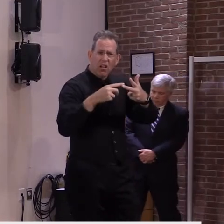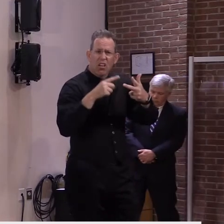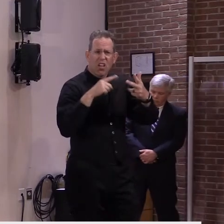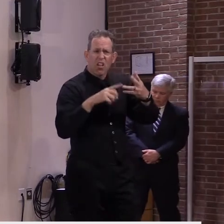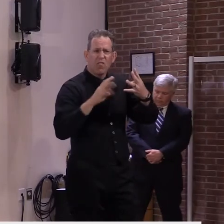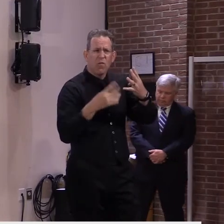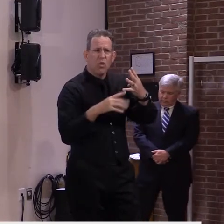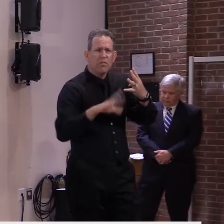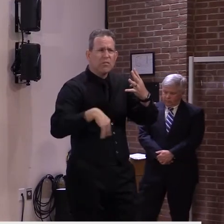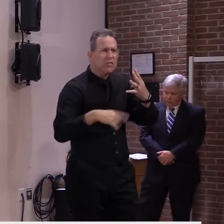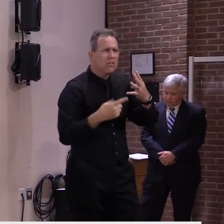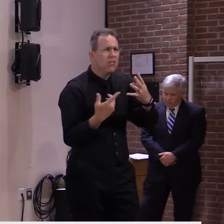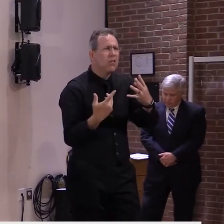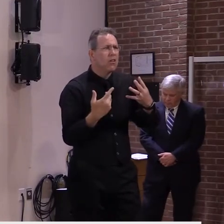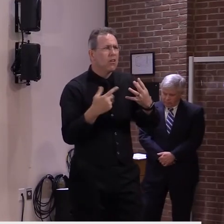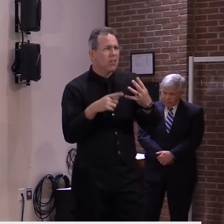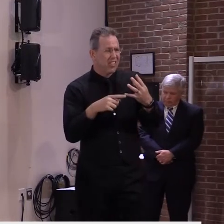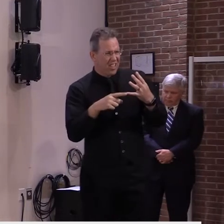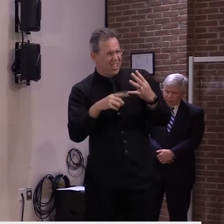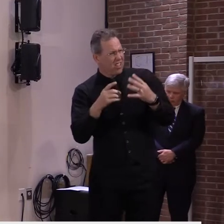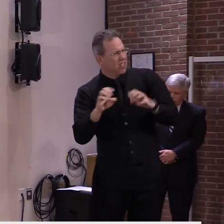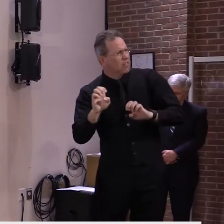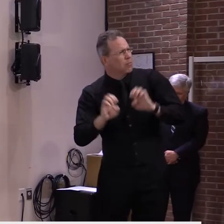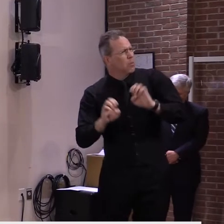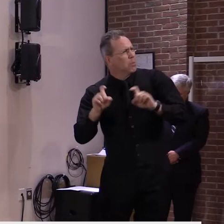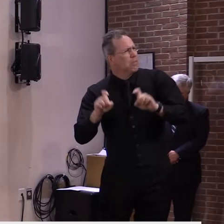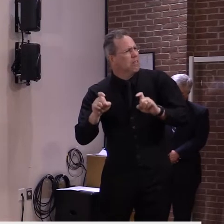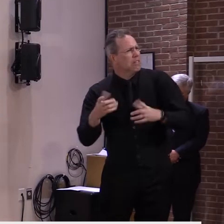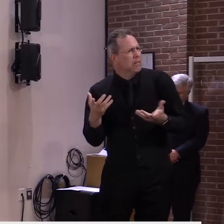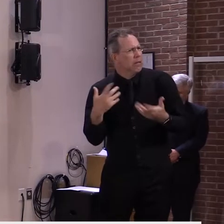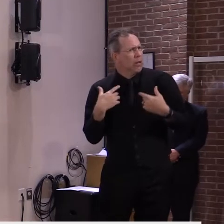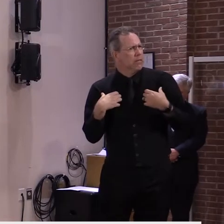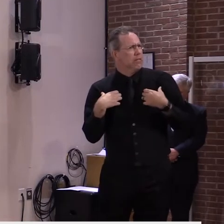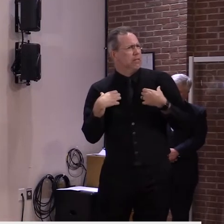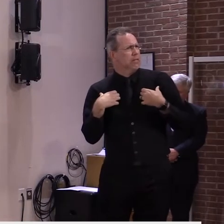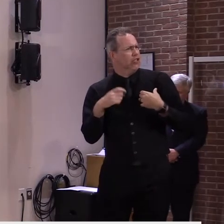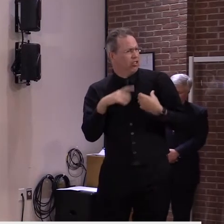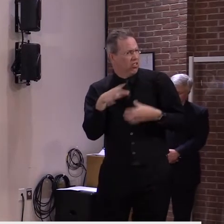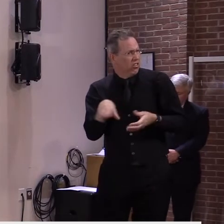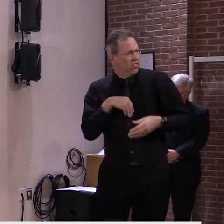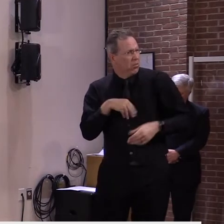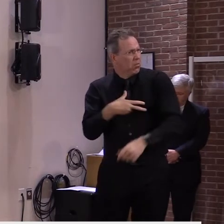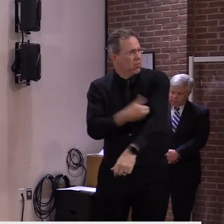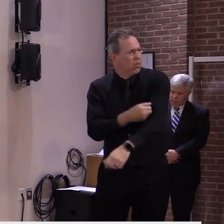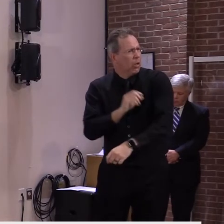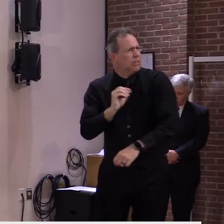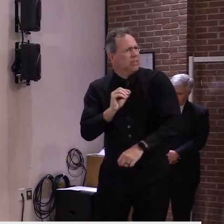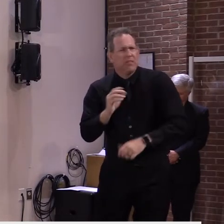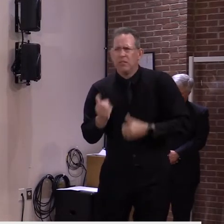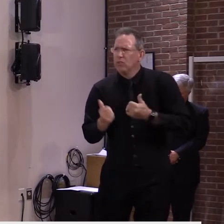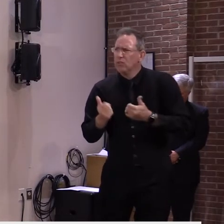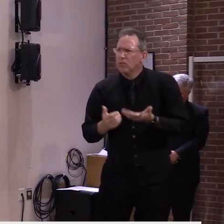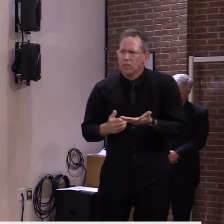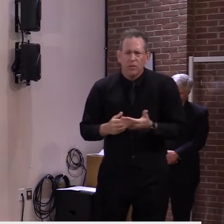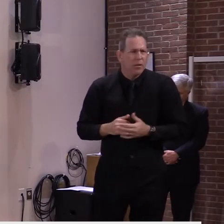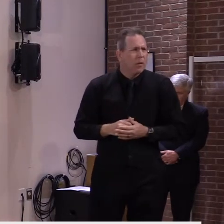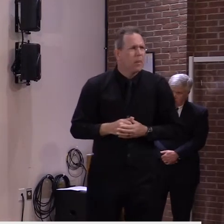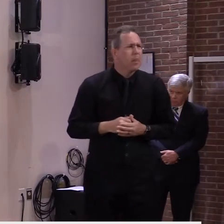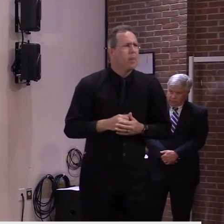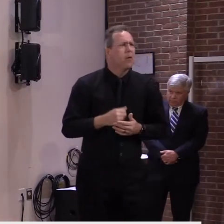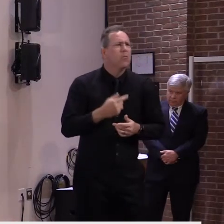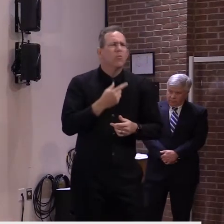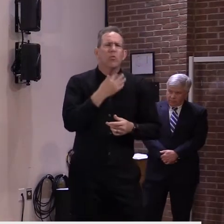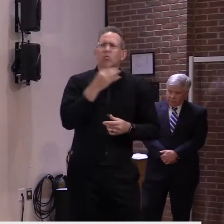mean, is there, I assume health is still paramount in these cases. And just wondering what you can tell these